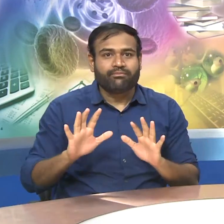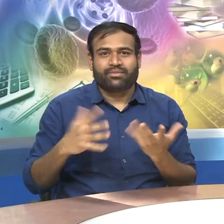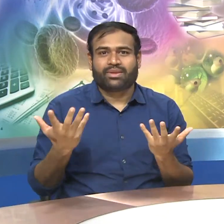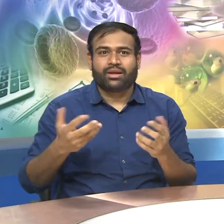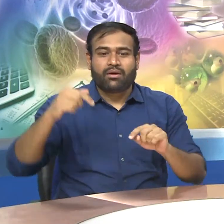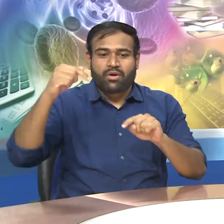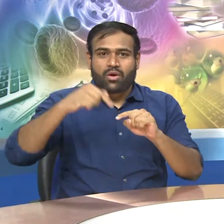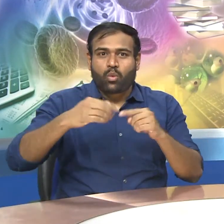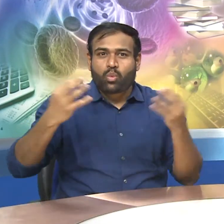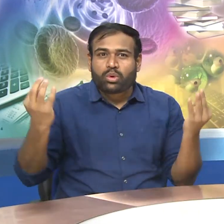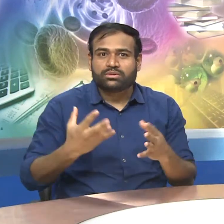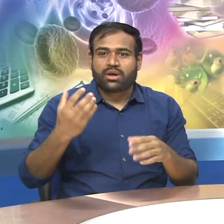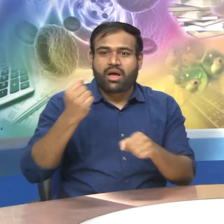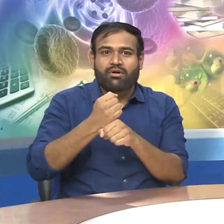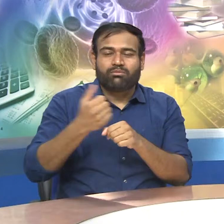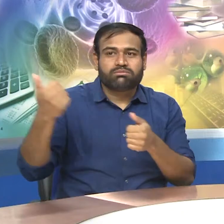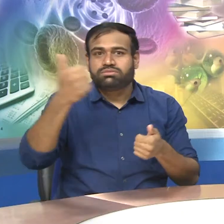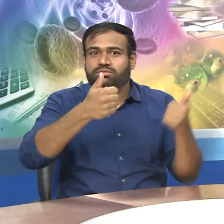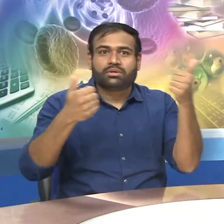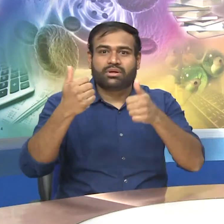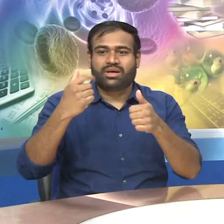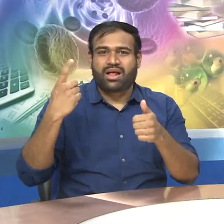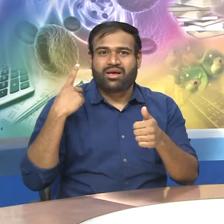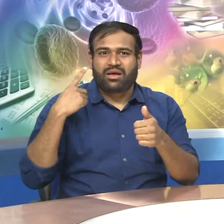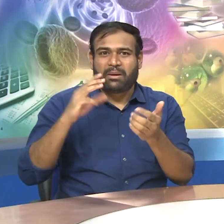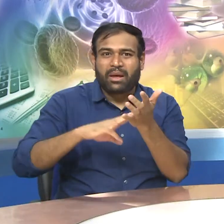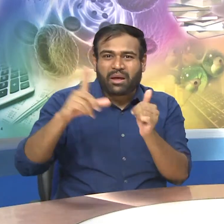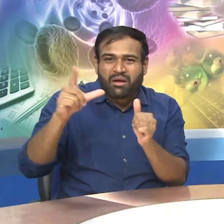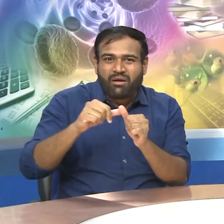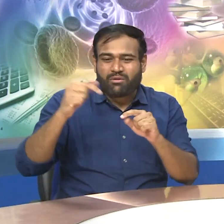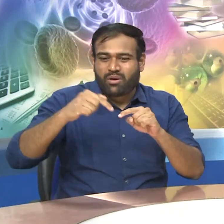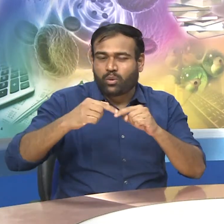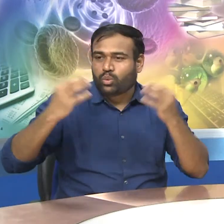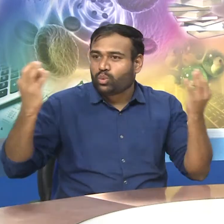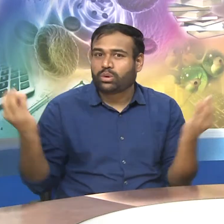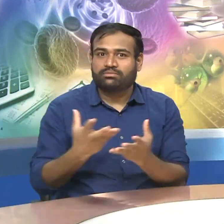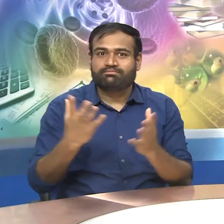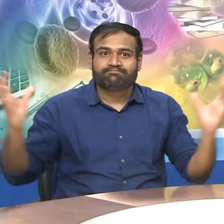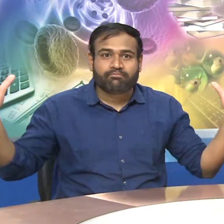Governor addresses the Vidhan Sabha or both houses at the